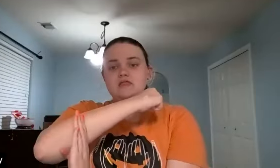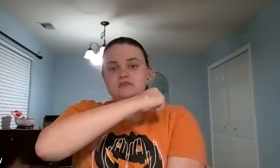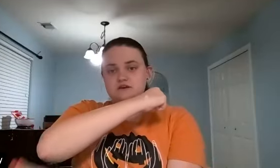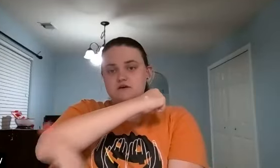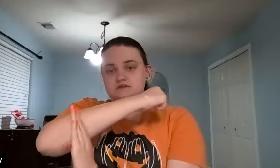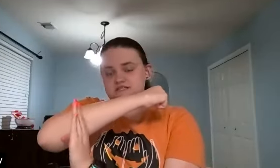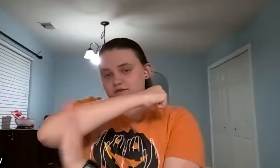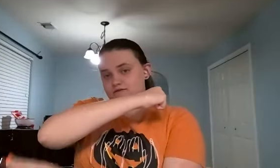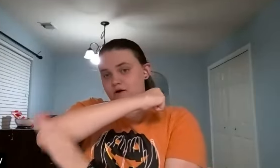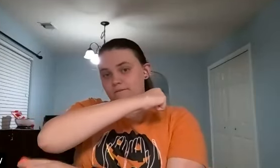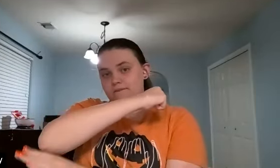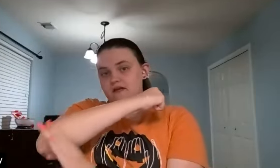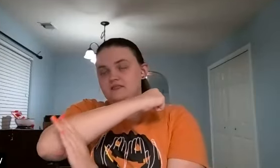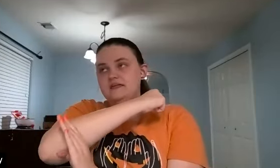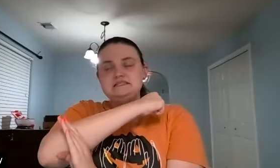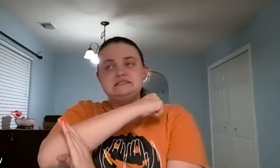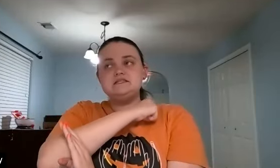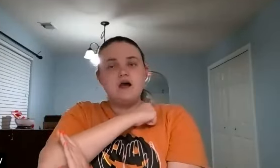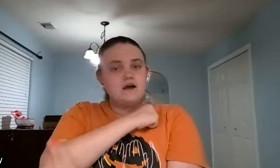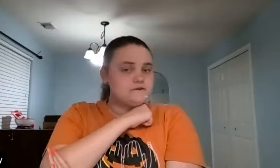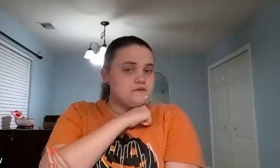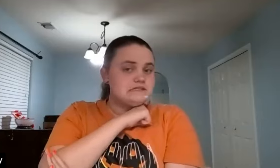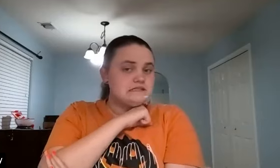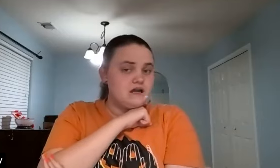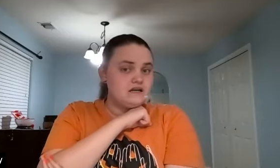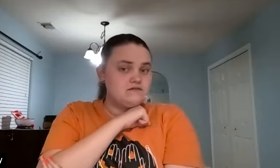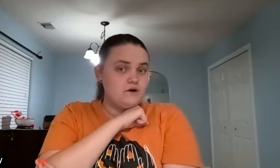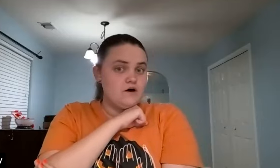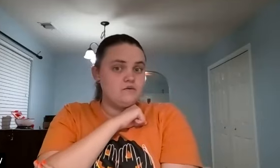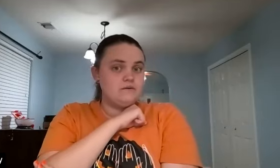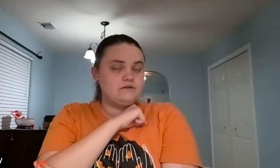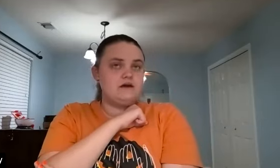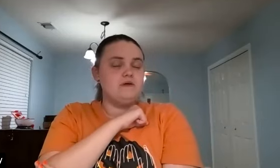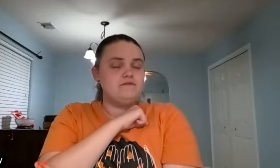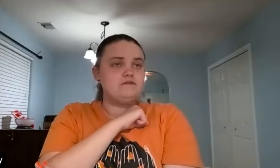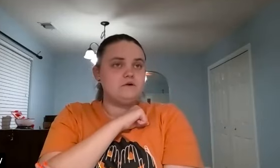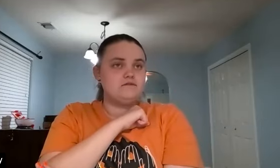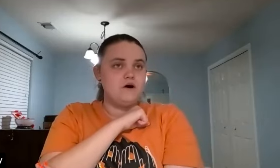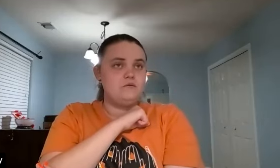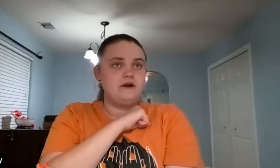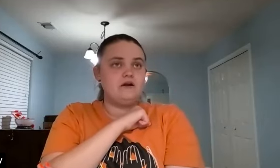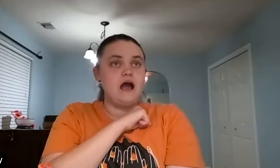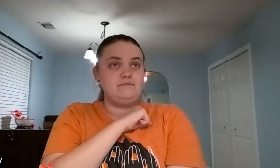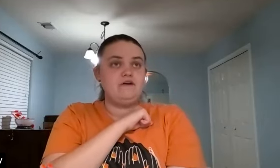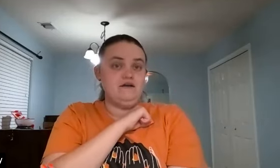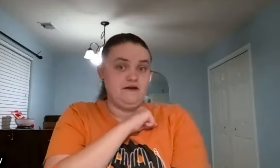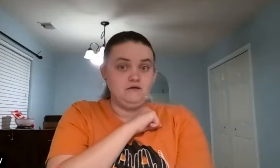And so this is for fall. This is not for the sign of fall, or not for the word fall where I fell,